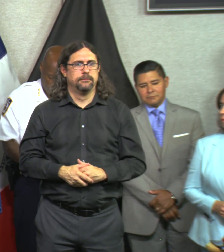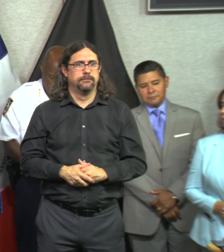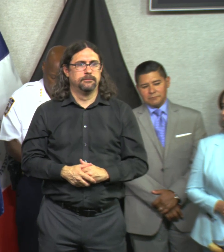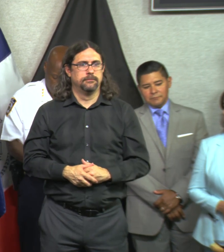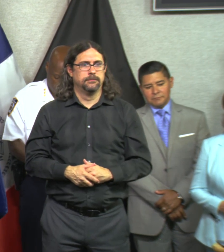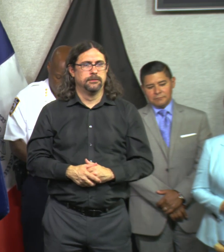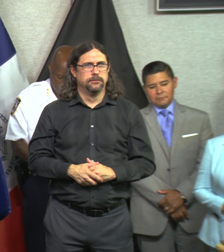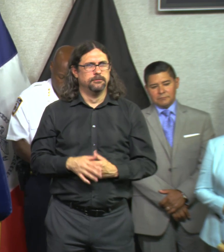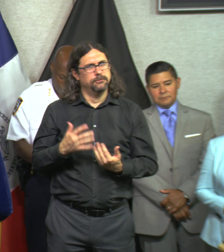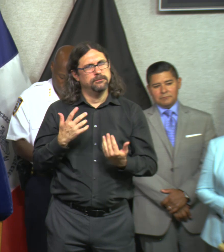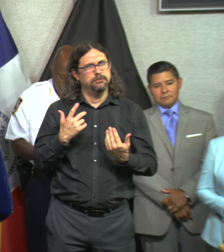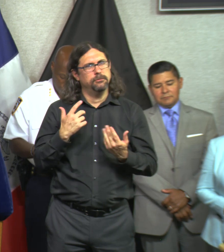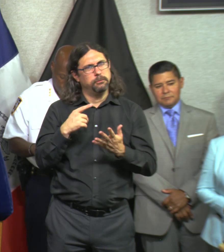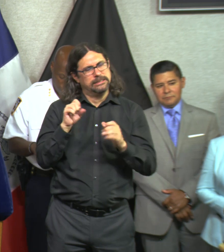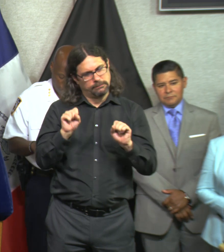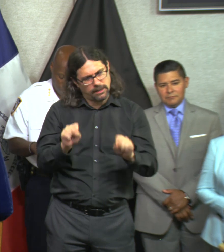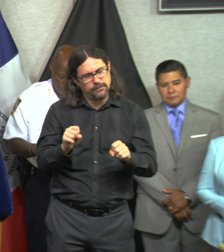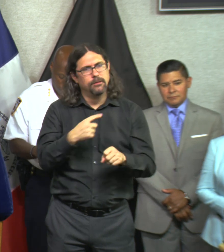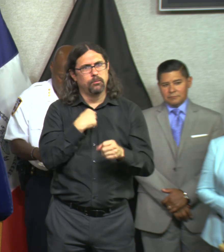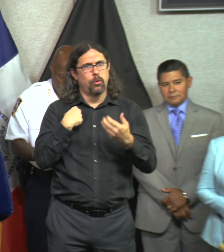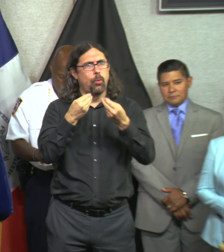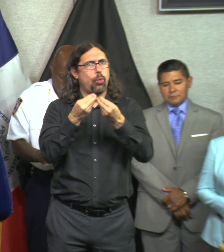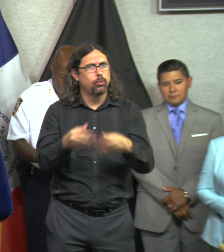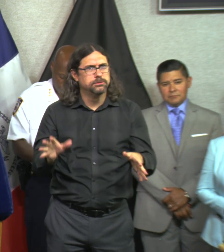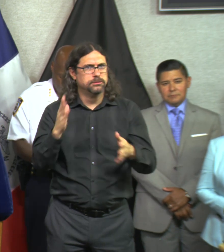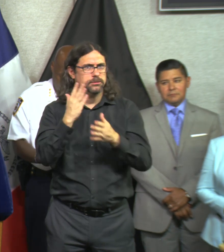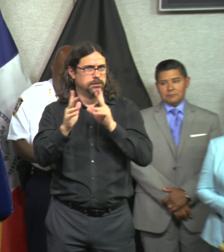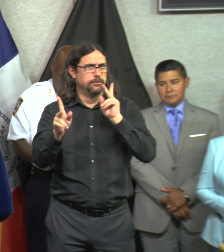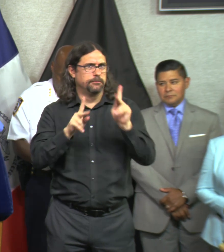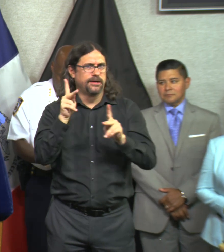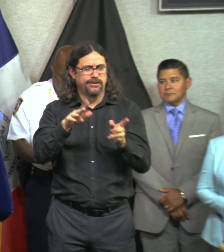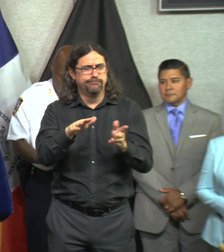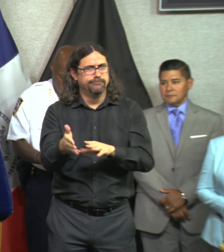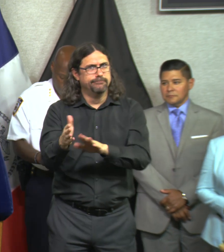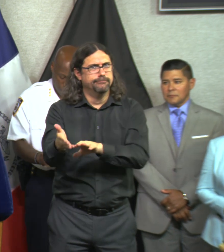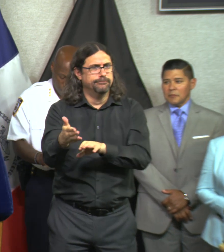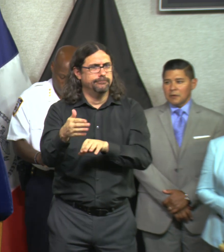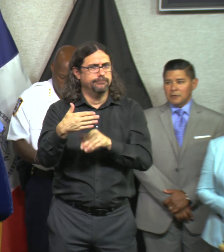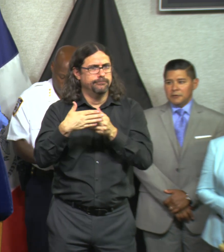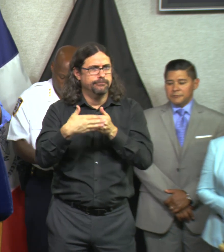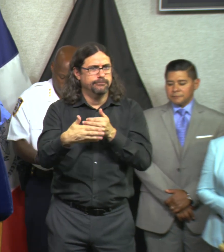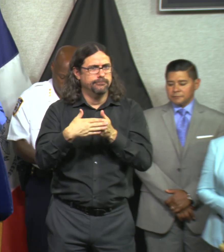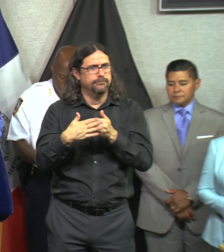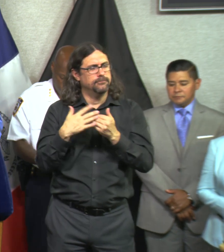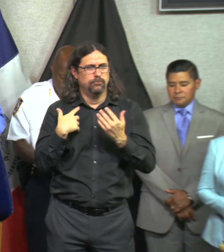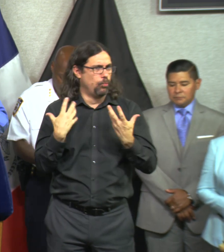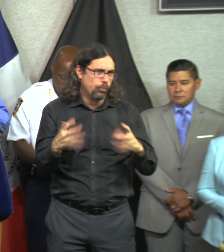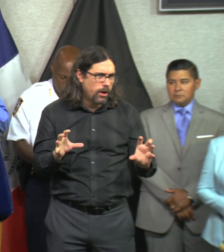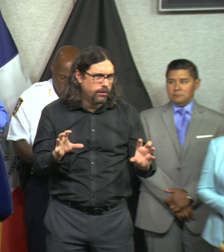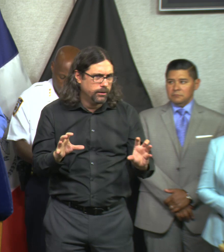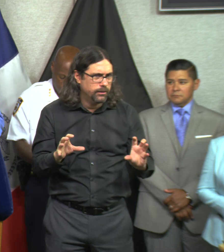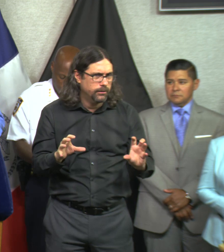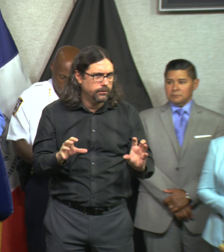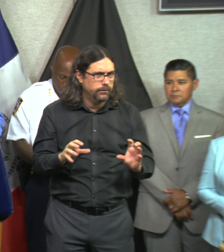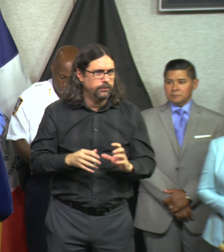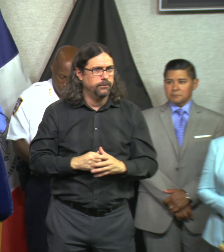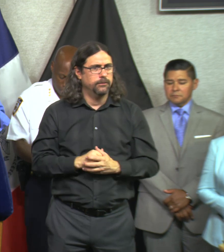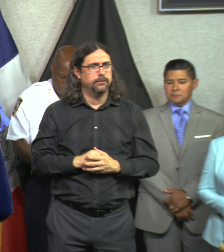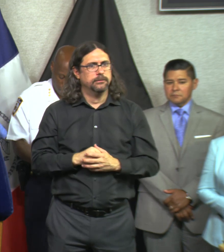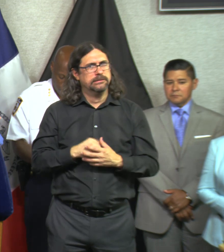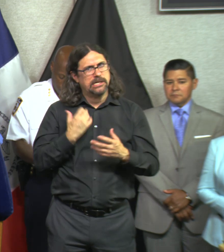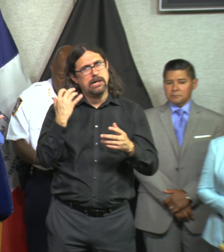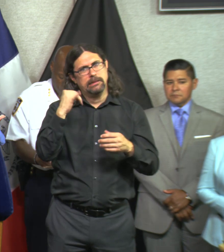kind of precautions could save lives. Just staying hydrated, staying in a cool place. If you're feeling the symptoms,